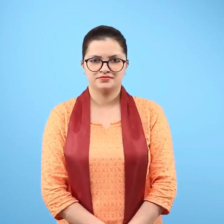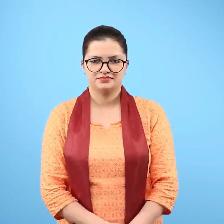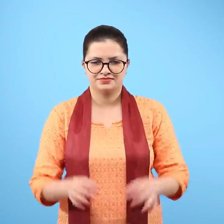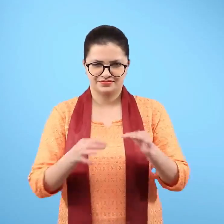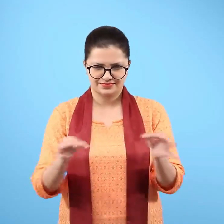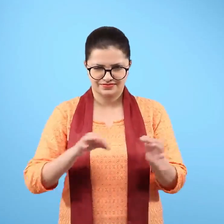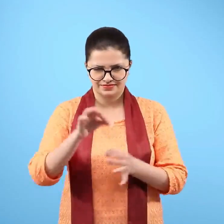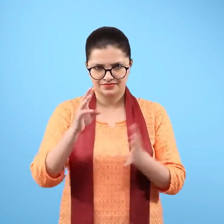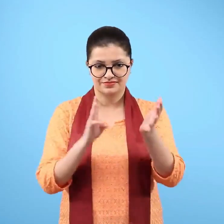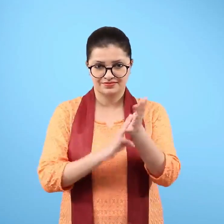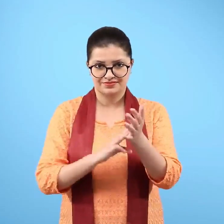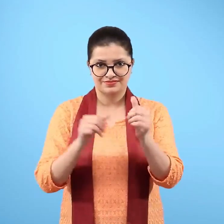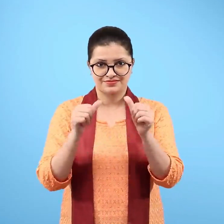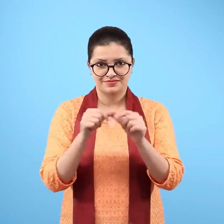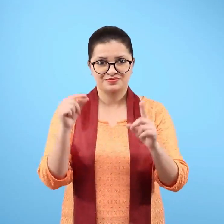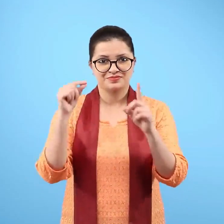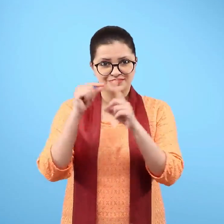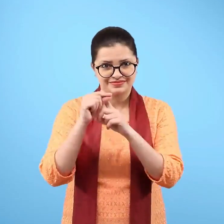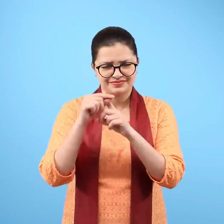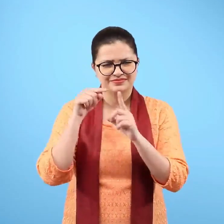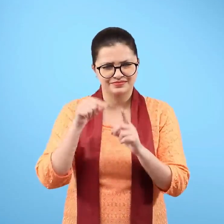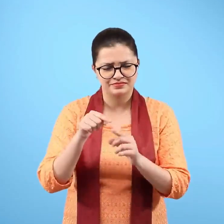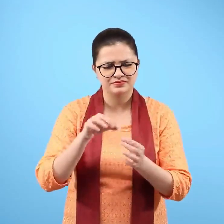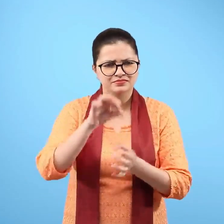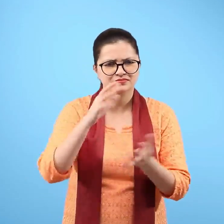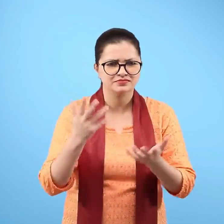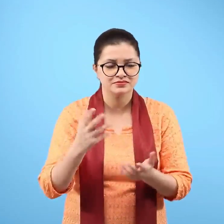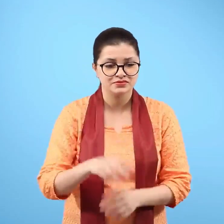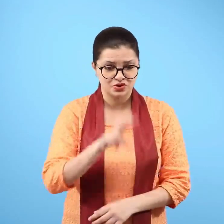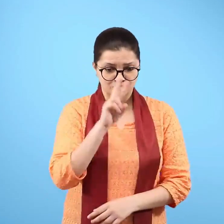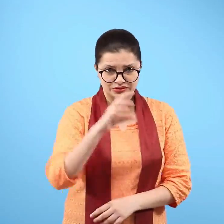The scale of the map is 2 centimeters is equal to 5 meters.